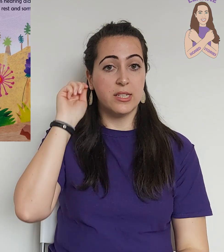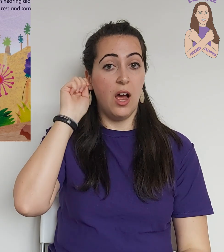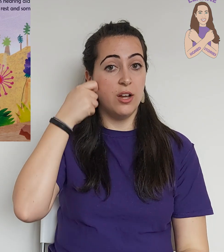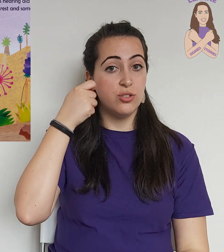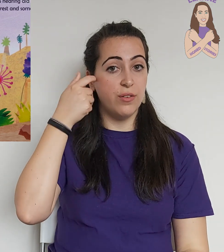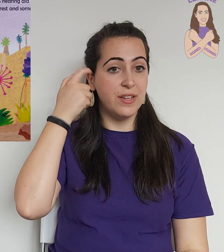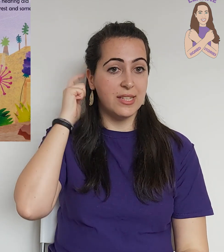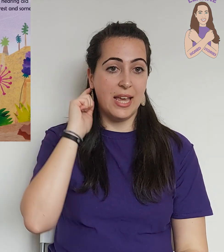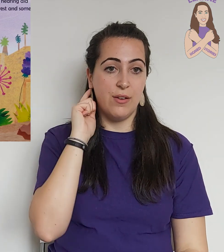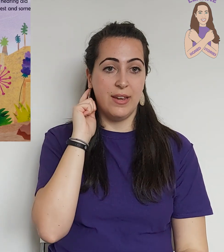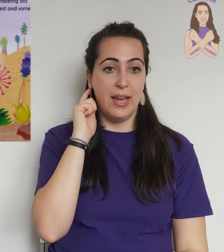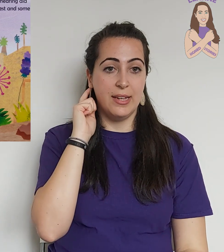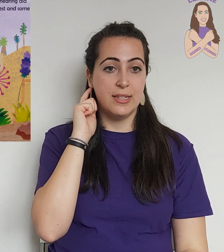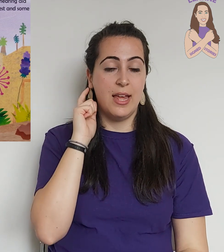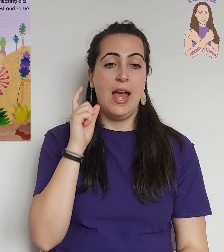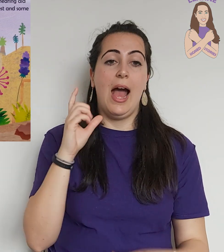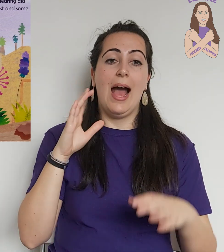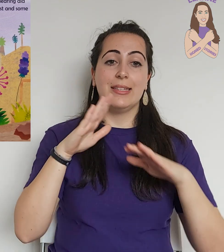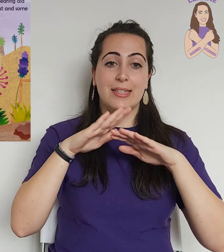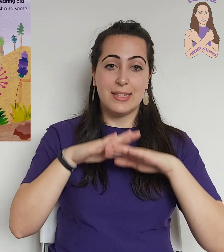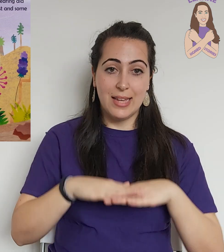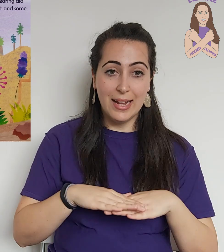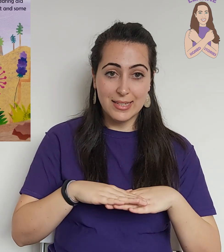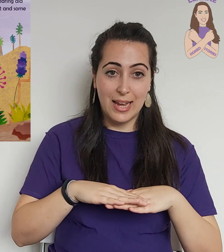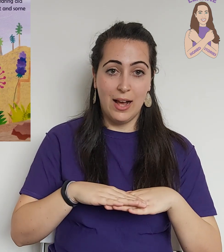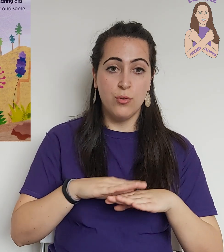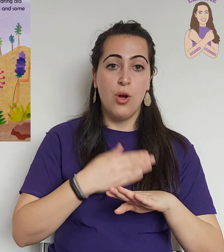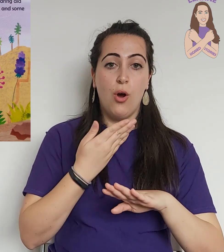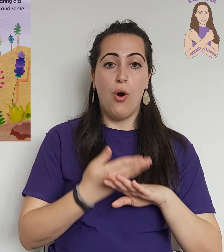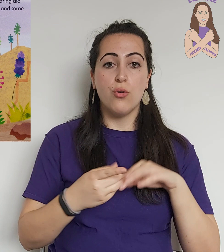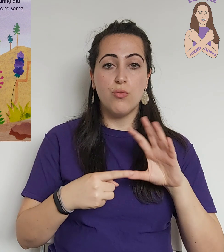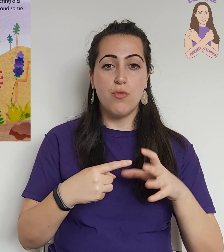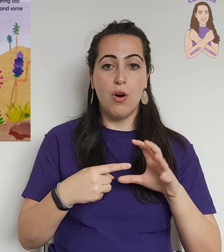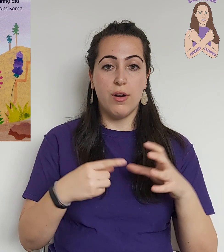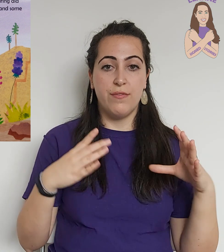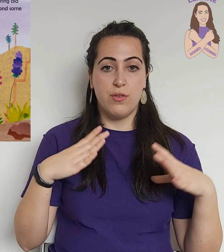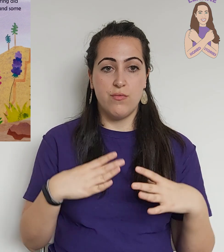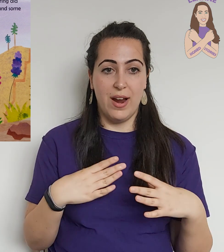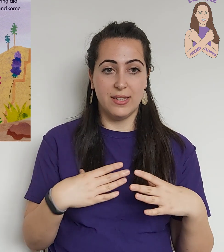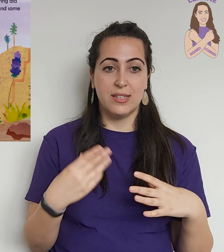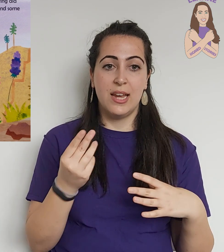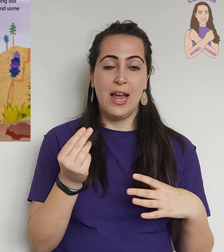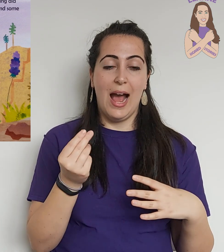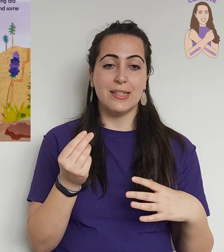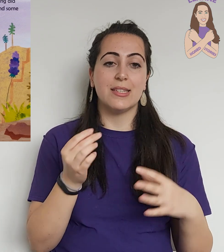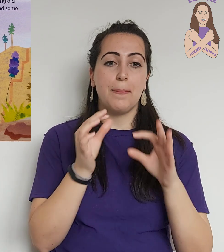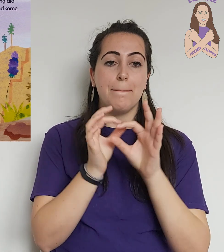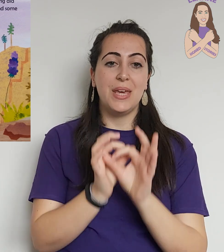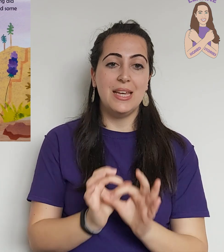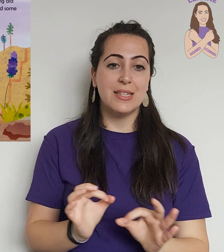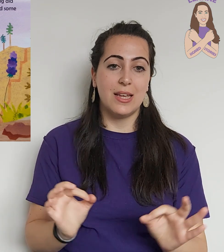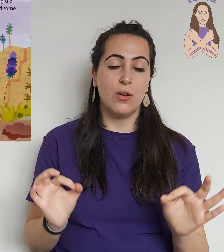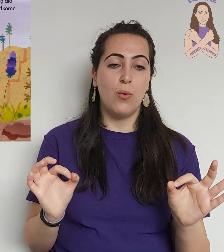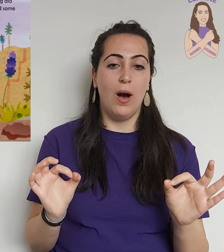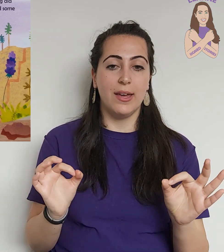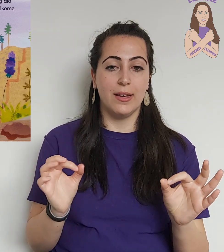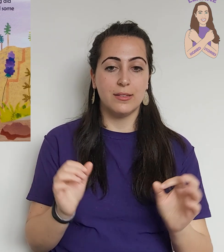off his hearing aid and sat down on a rock for a rest and some peace and quiet.